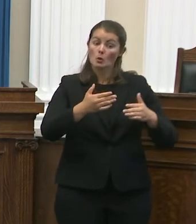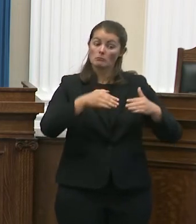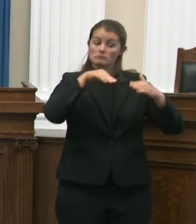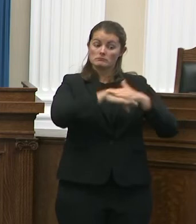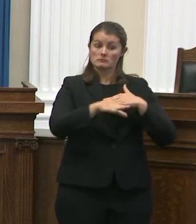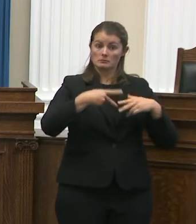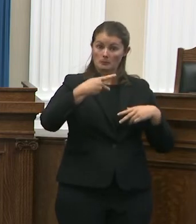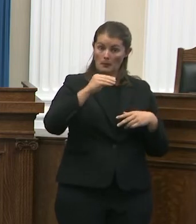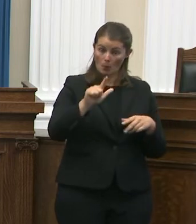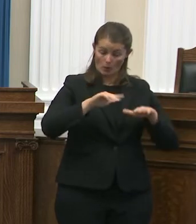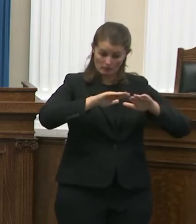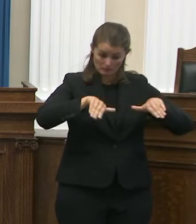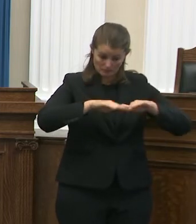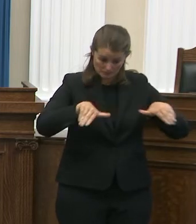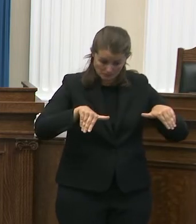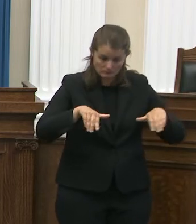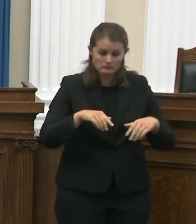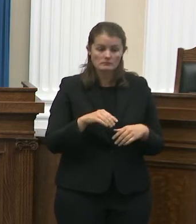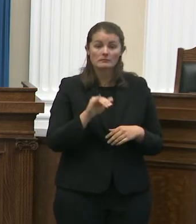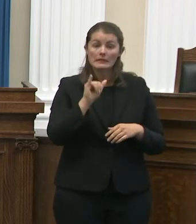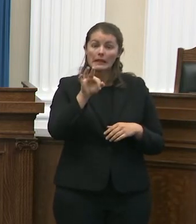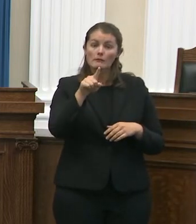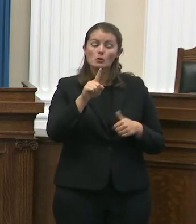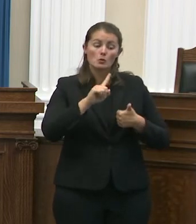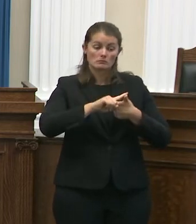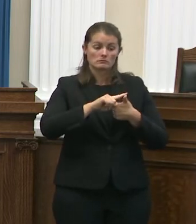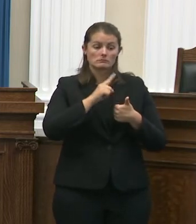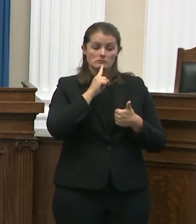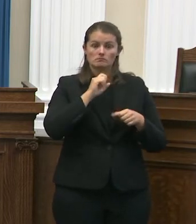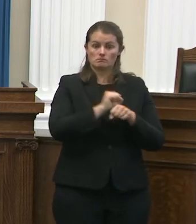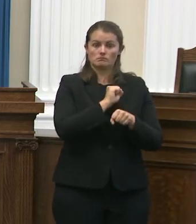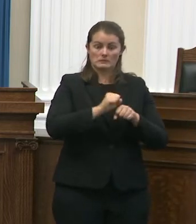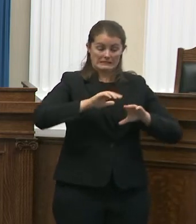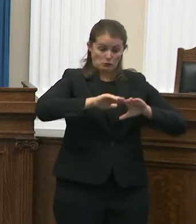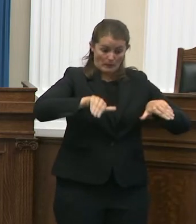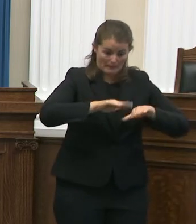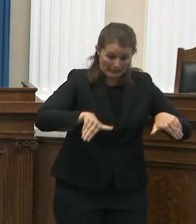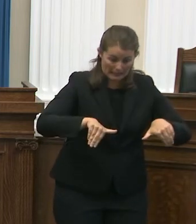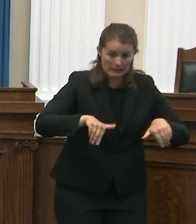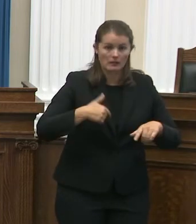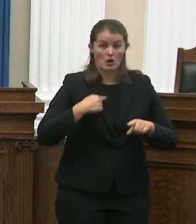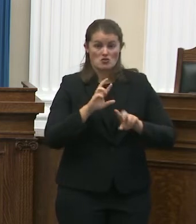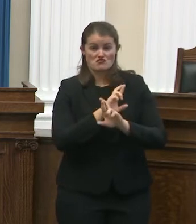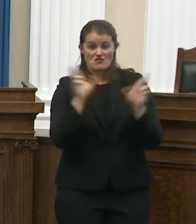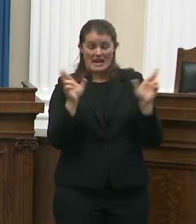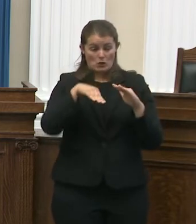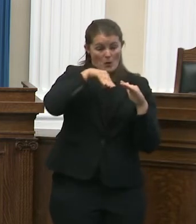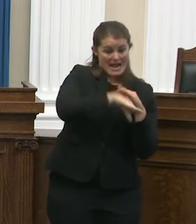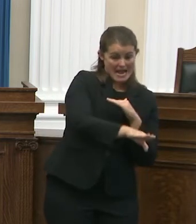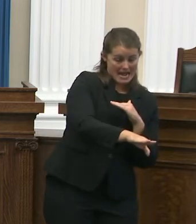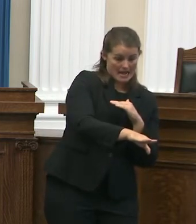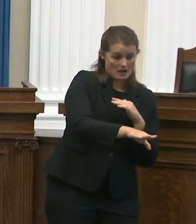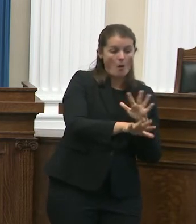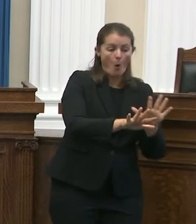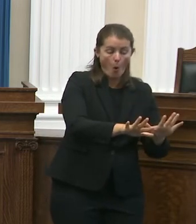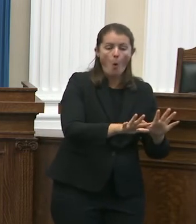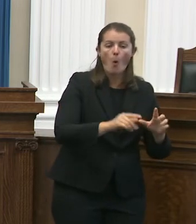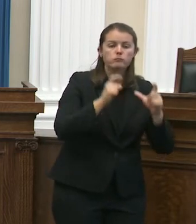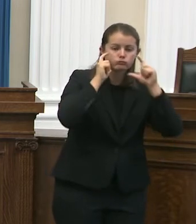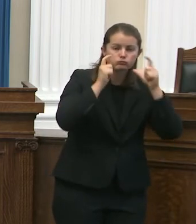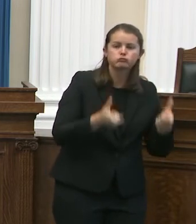or walking out of a pool, you should have a face covering on at all times. It's as simple as